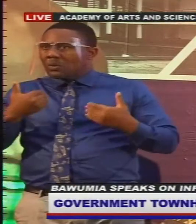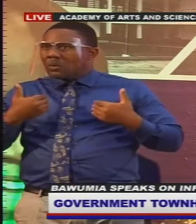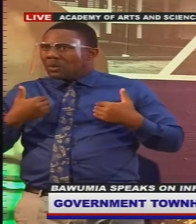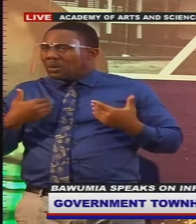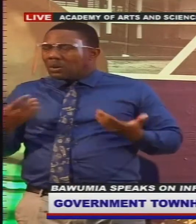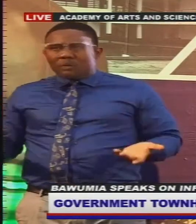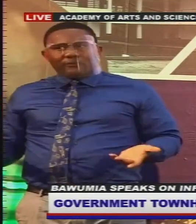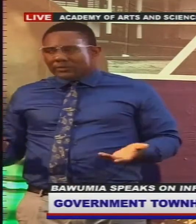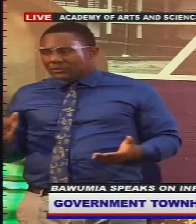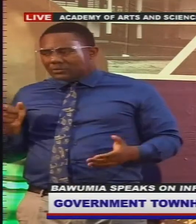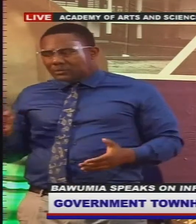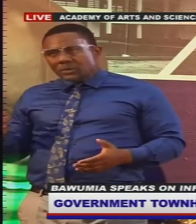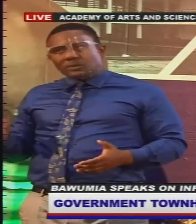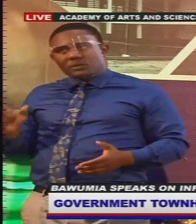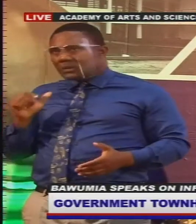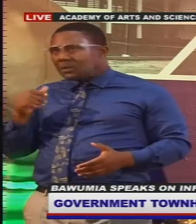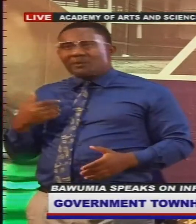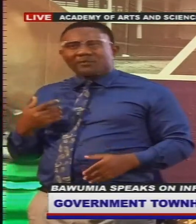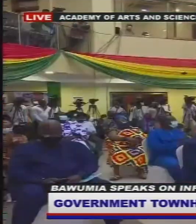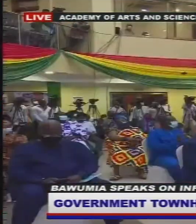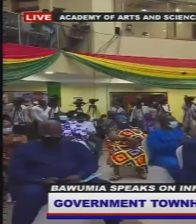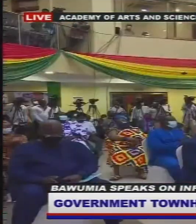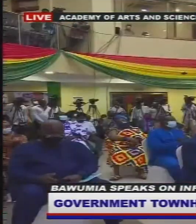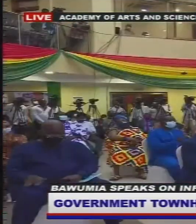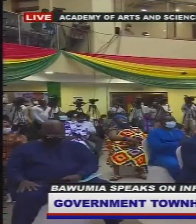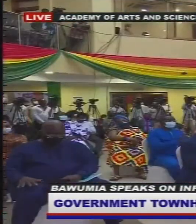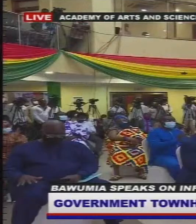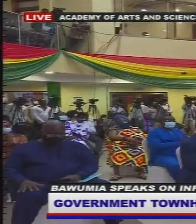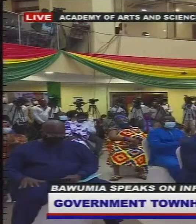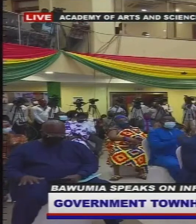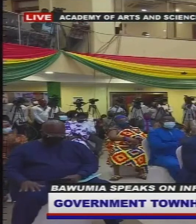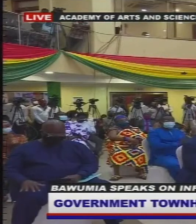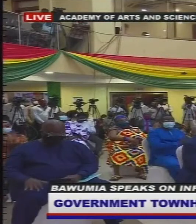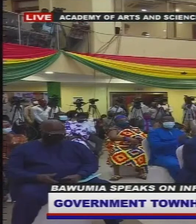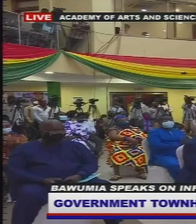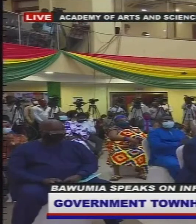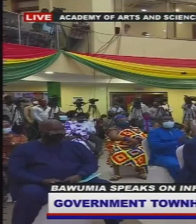a state-of-the-art functional ambulance.